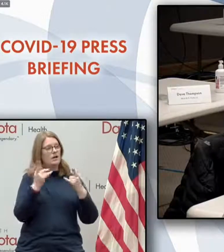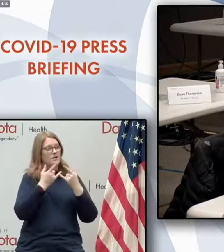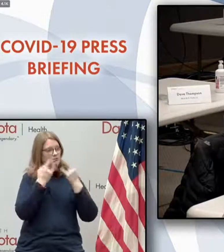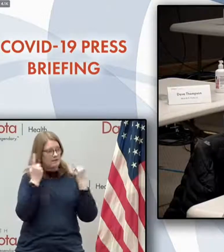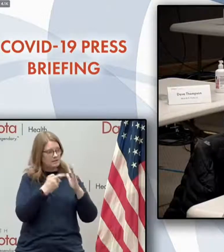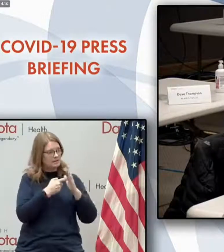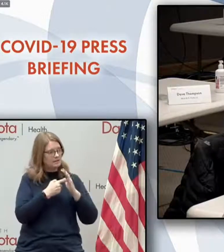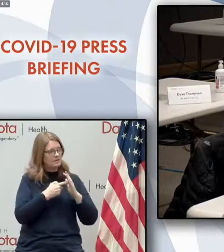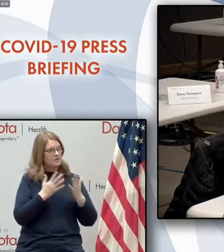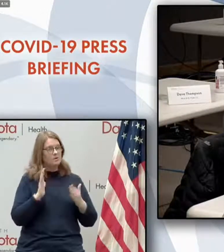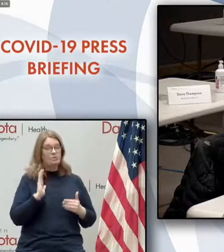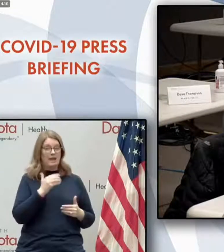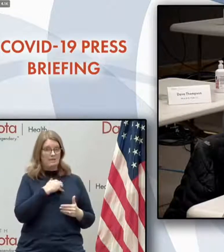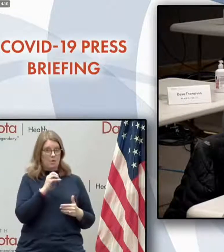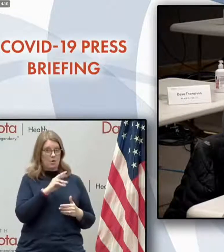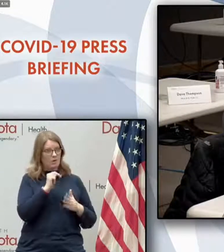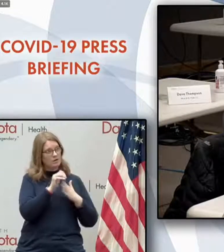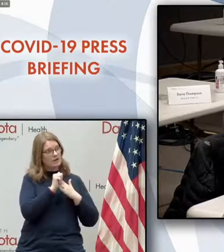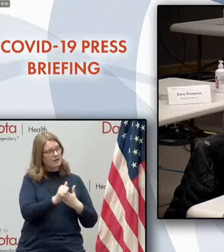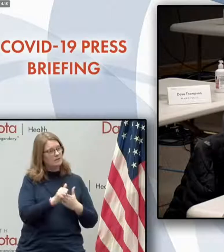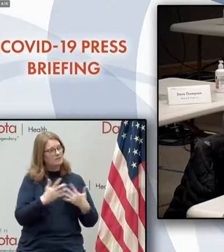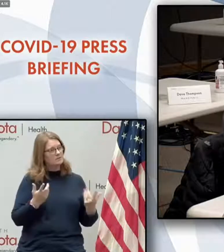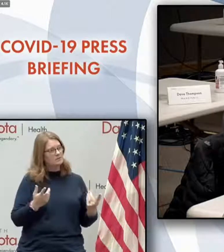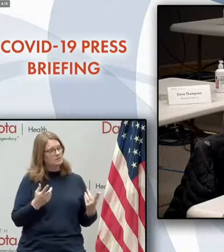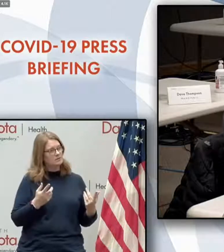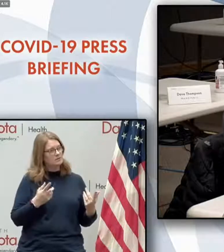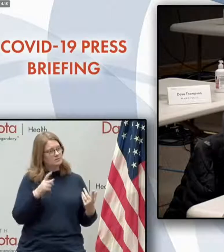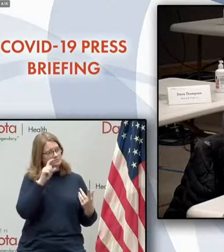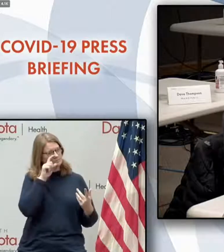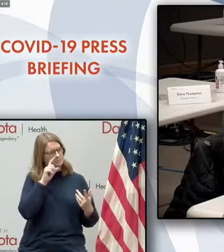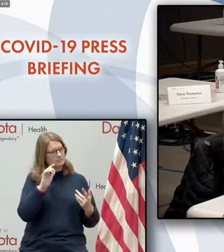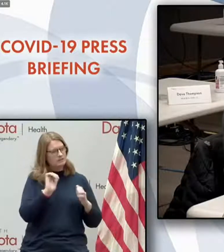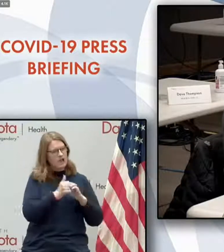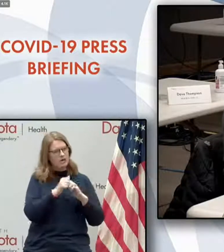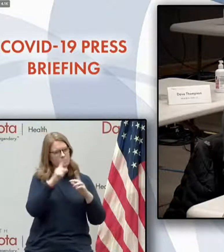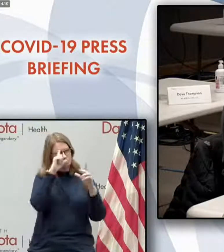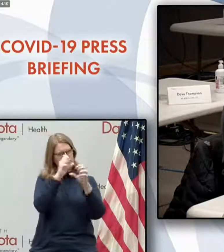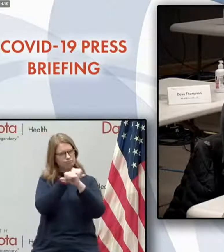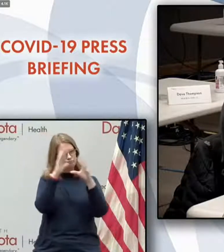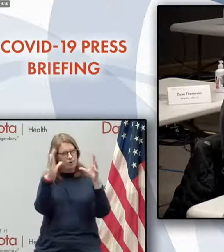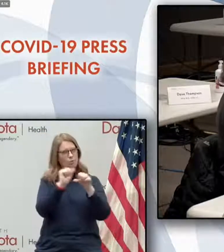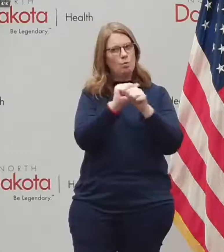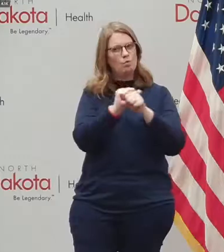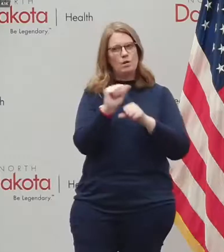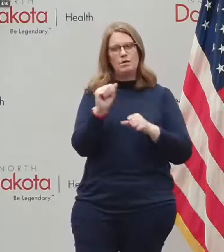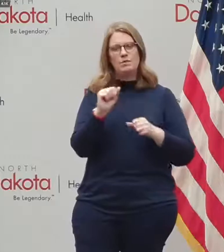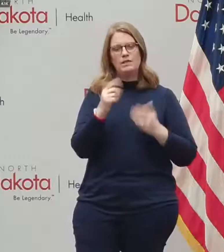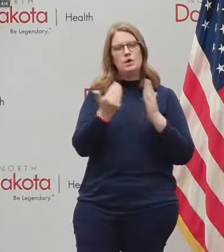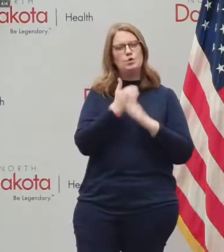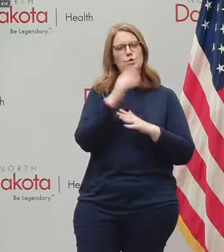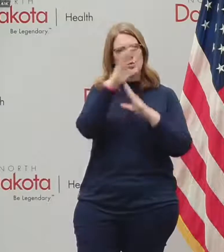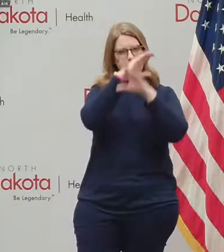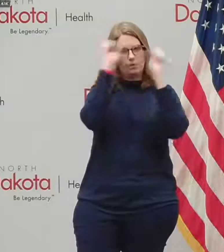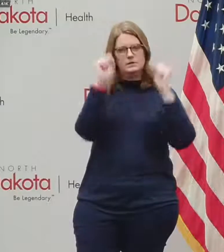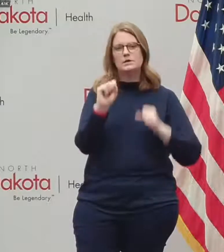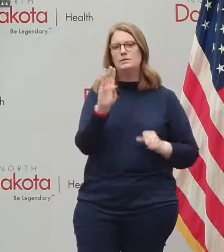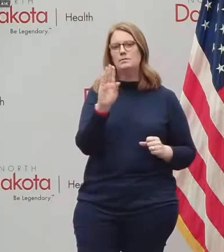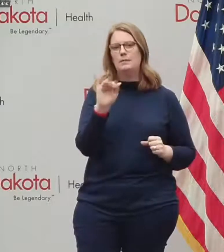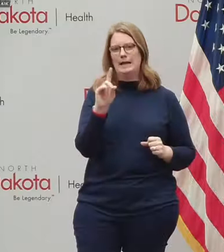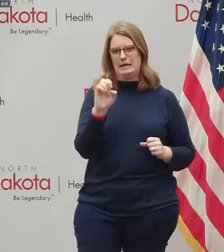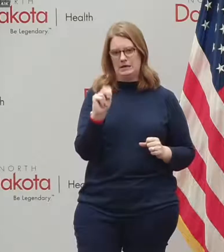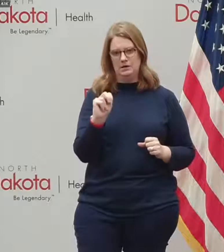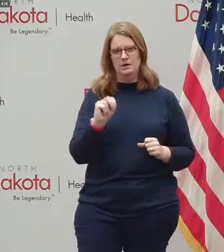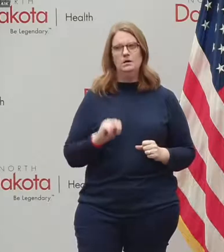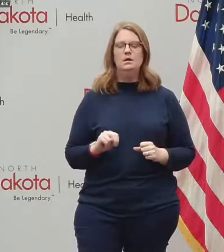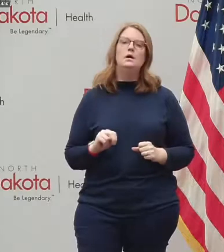We have our own guidelines here. I guess, how do you envision working with the Biden administration on this? Well, I think that one of the things that'll have